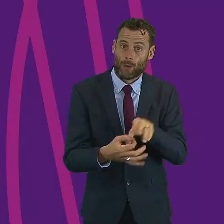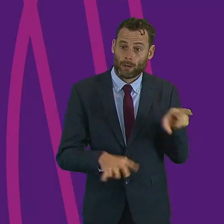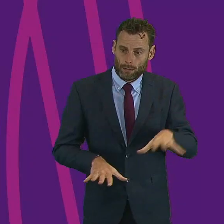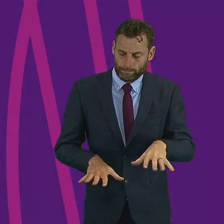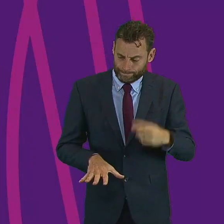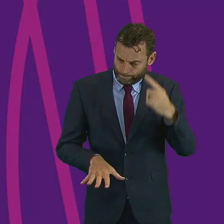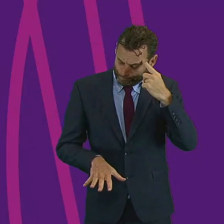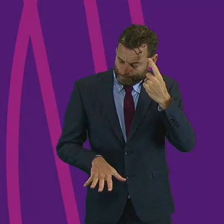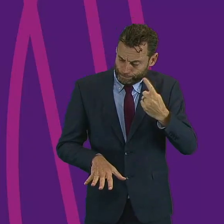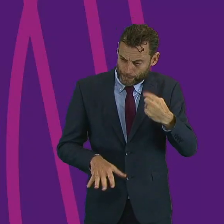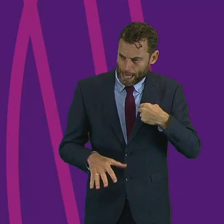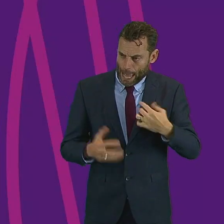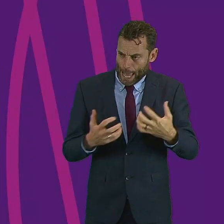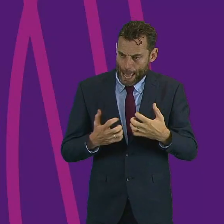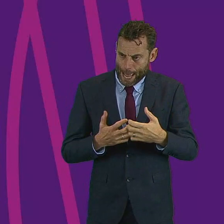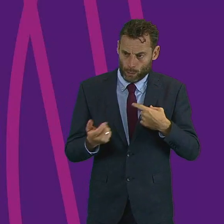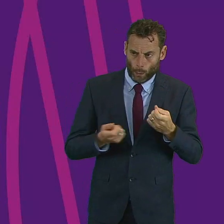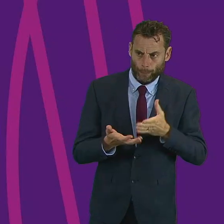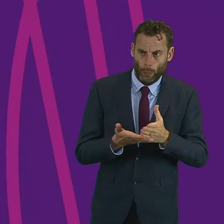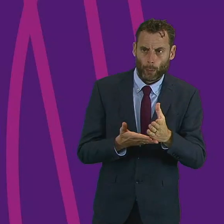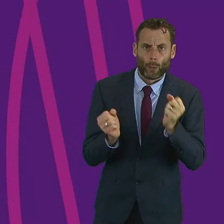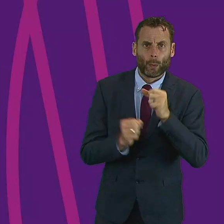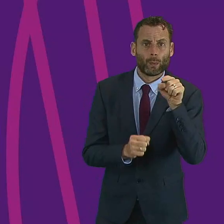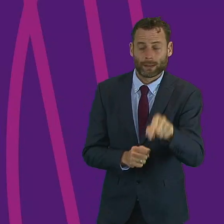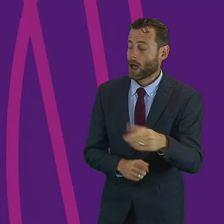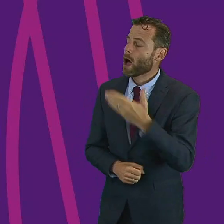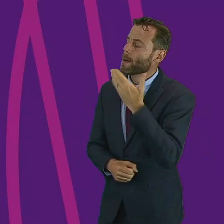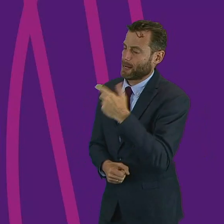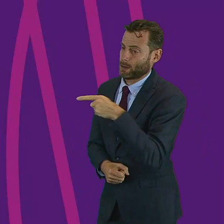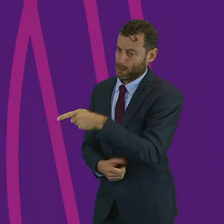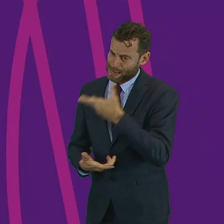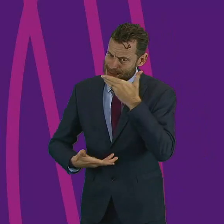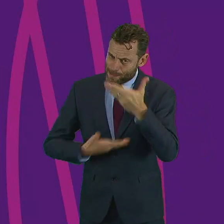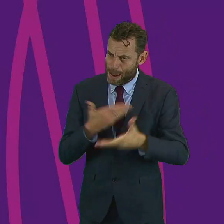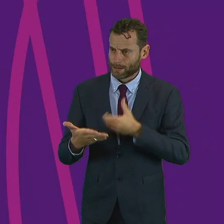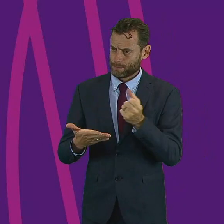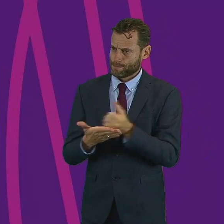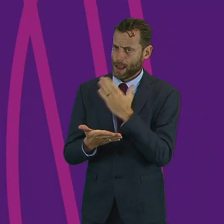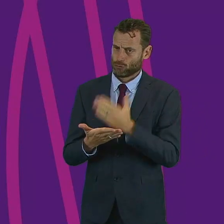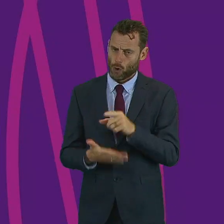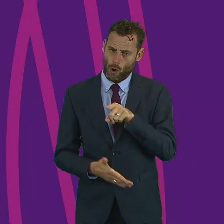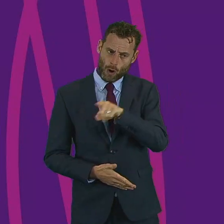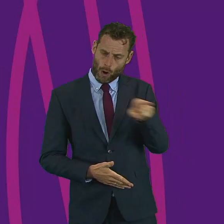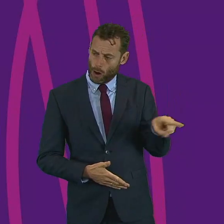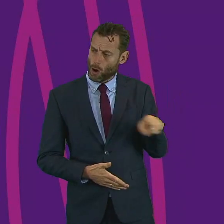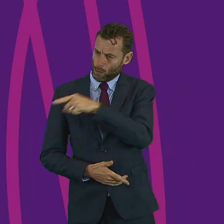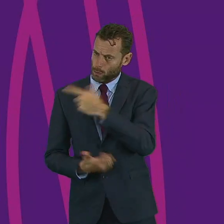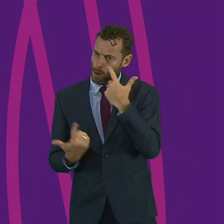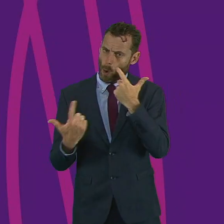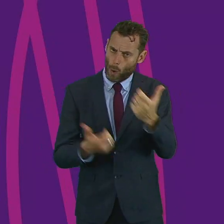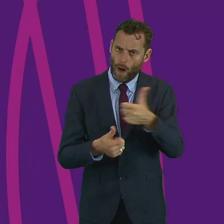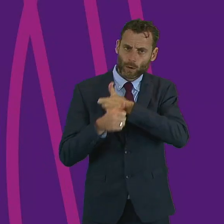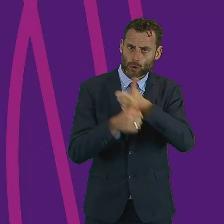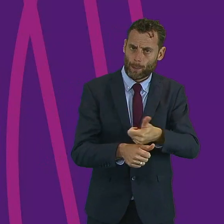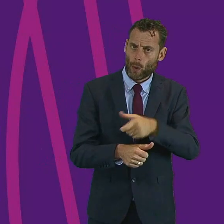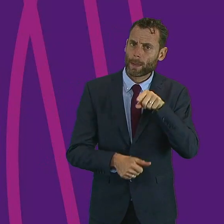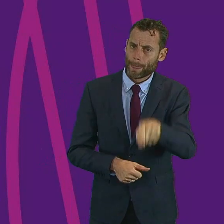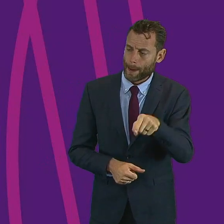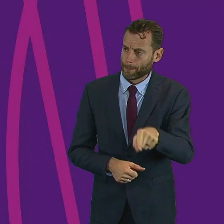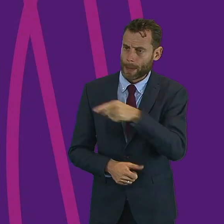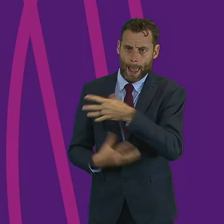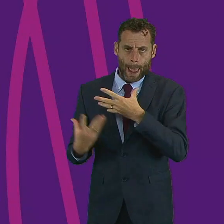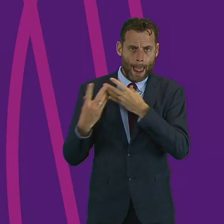for COVID-19. Mike Kirby, the Scottish Secretary of Unison, said at the weekend of the survey, routine screening is how